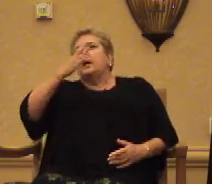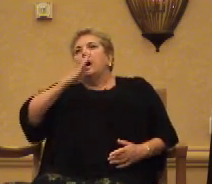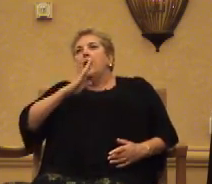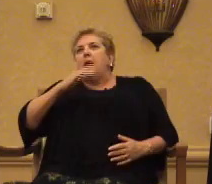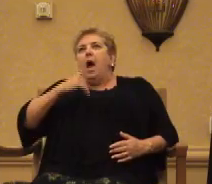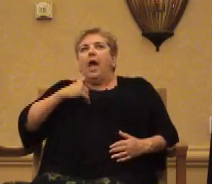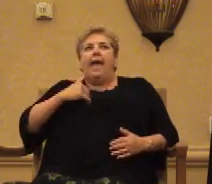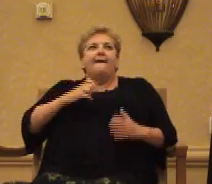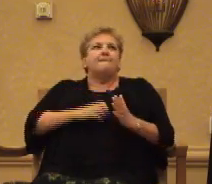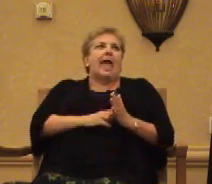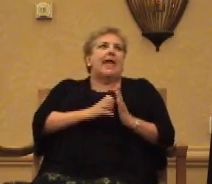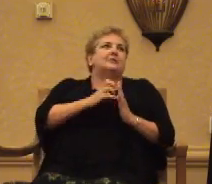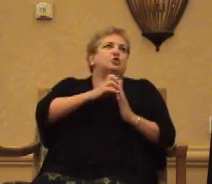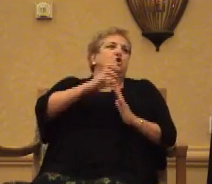cancer.